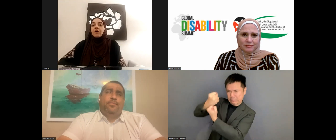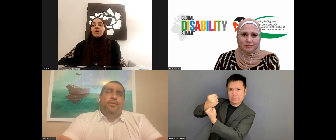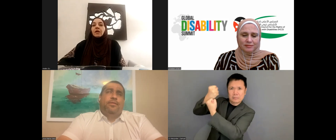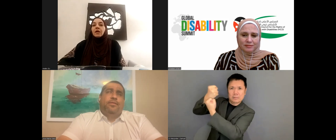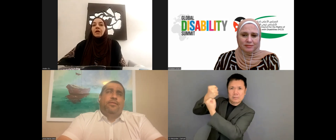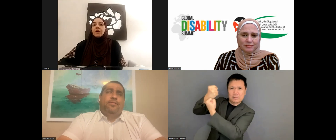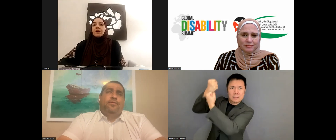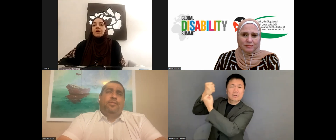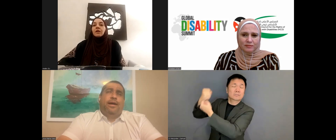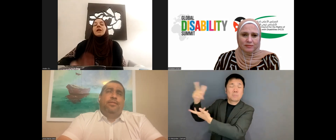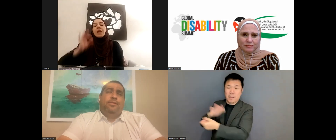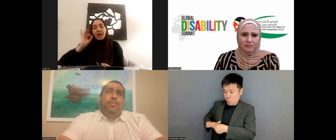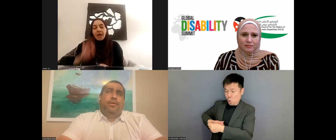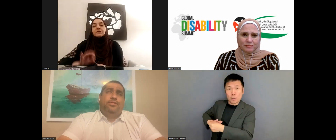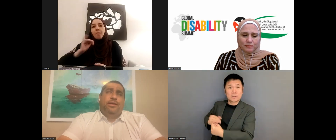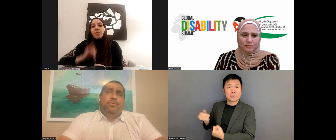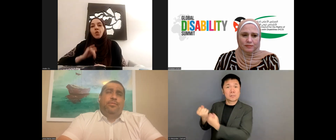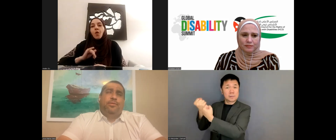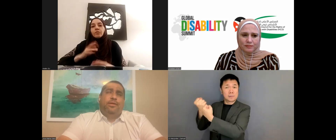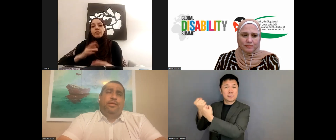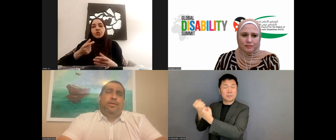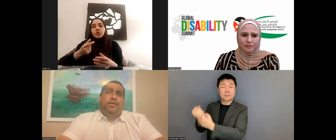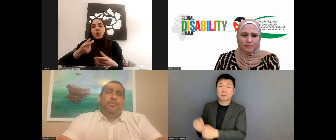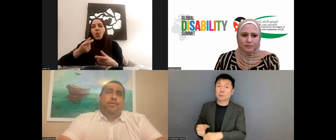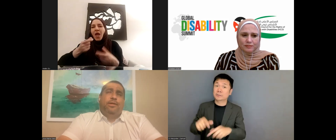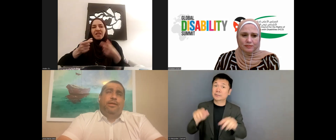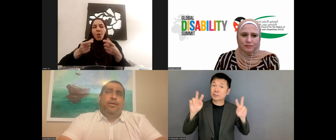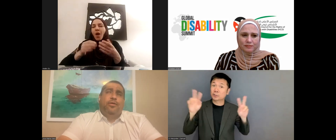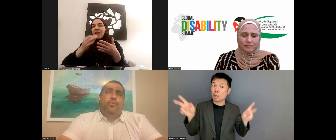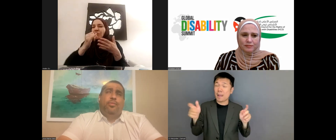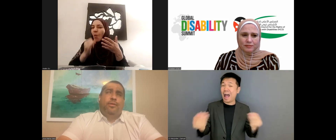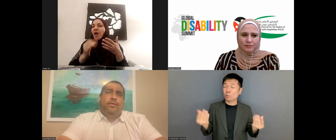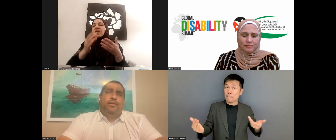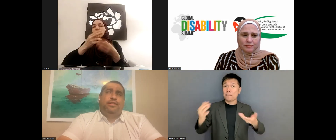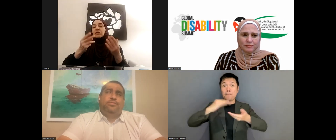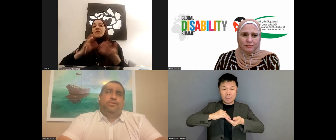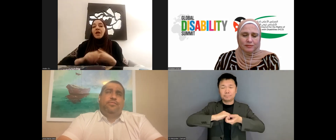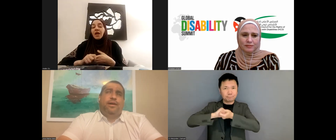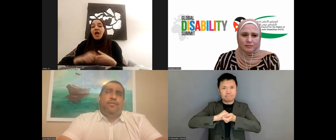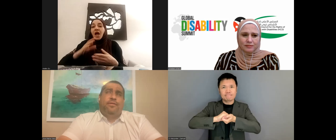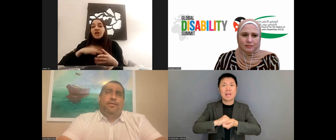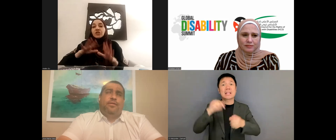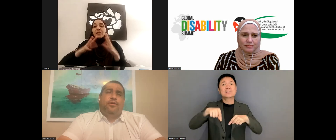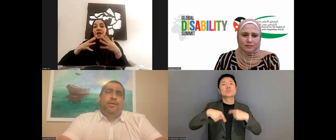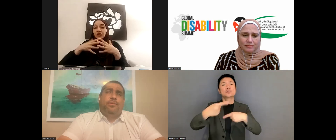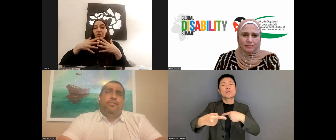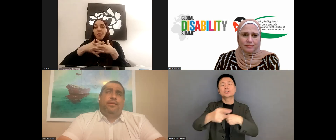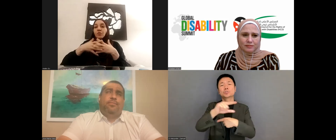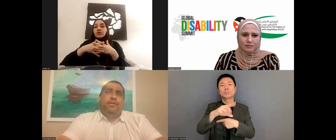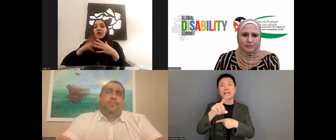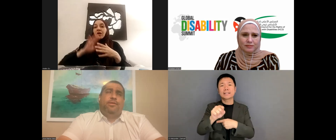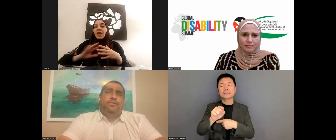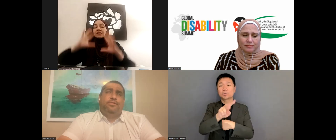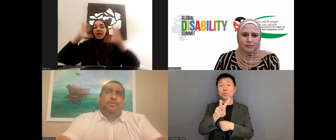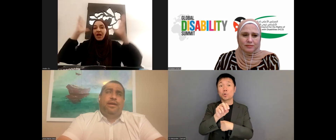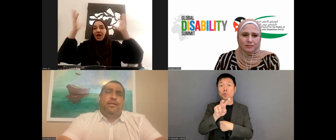component. So under the partnership, we really hope that GDS 2025 commitments can be